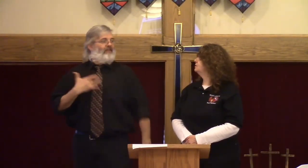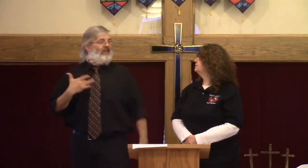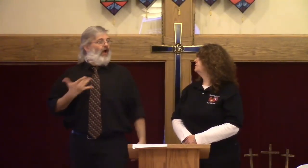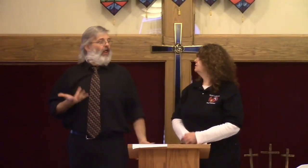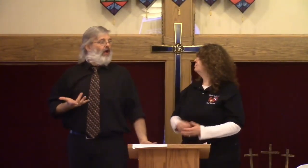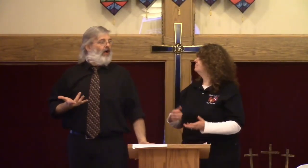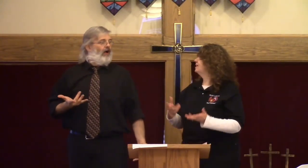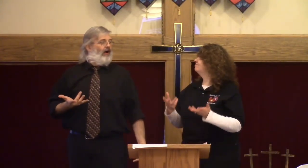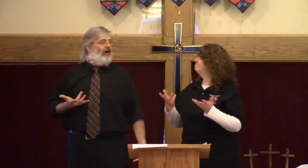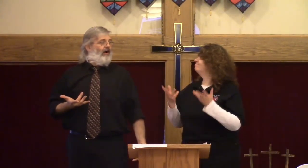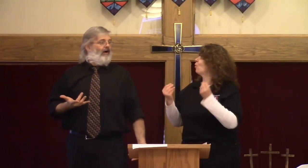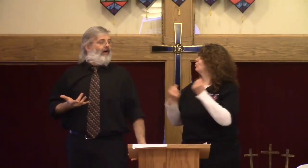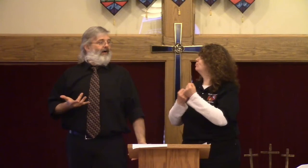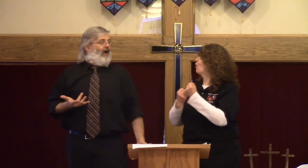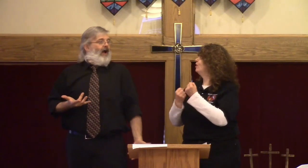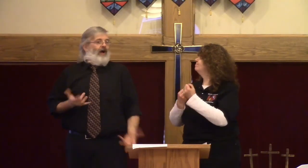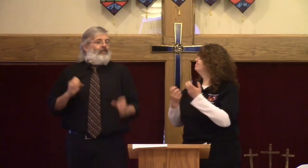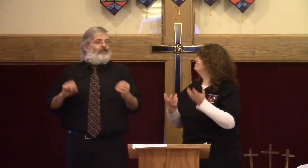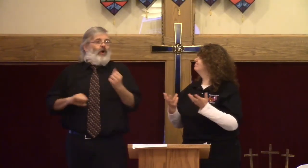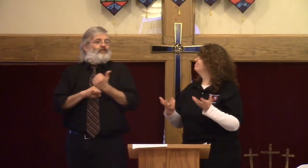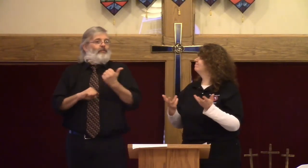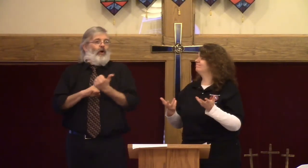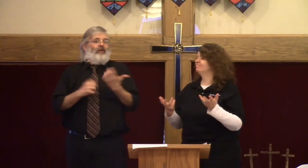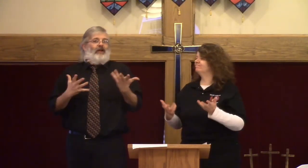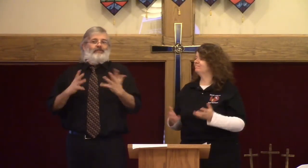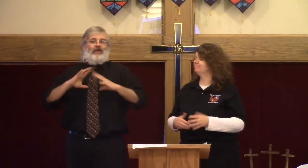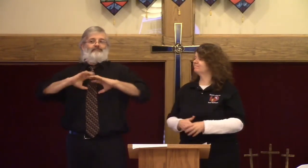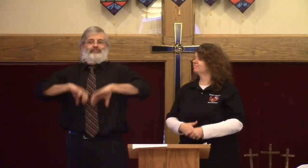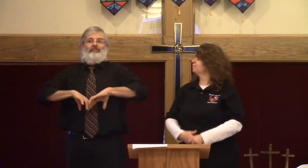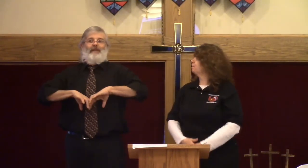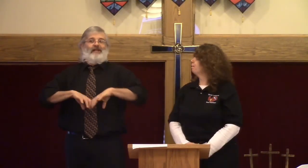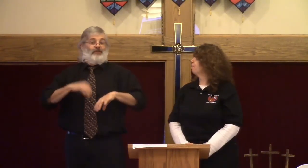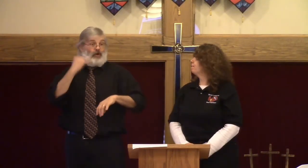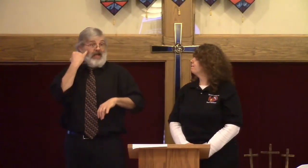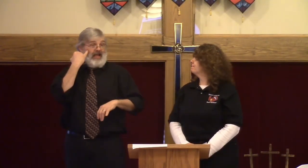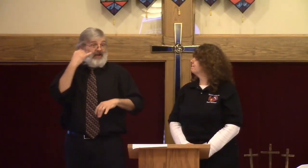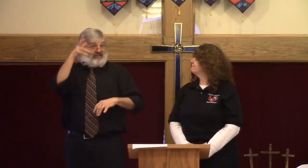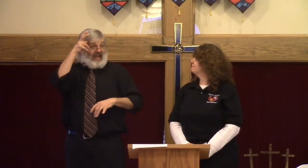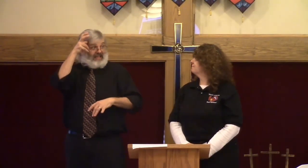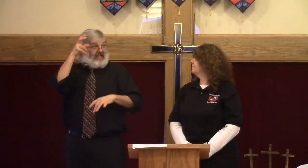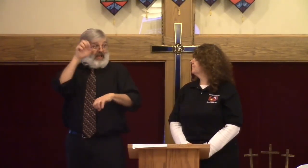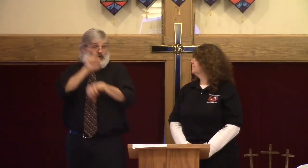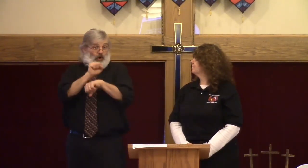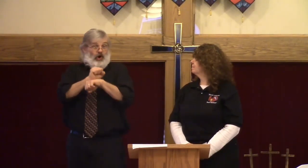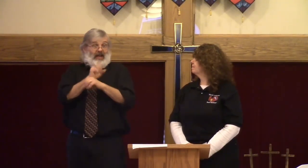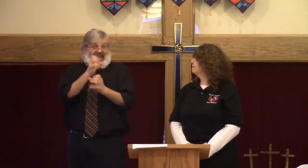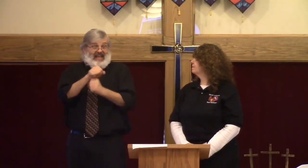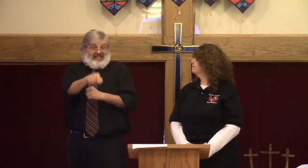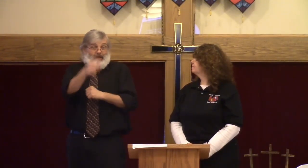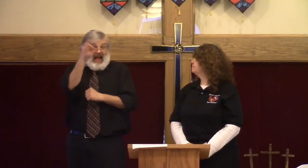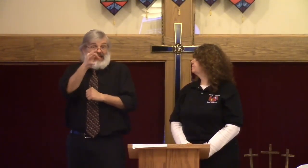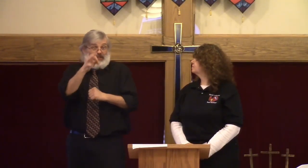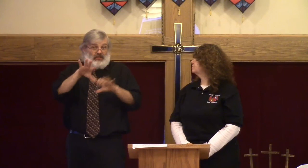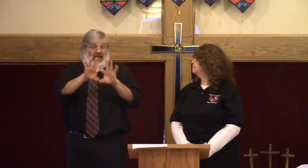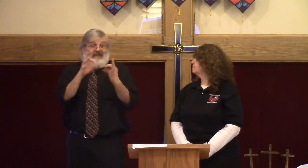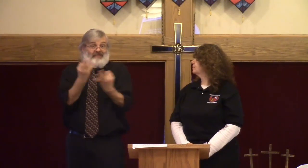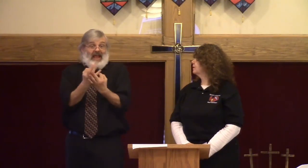feel? Yeah, there's no support. They're boom. And so if Satan can work and get the pastor's